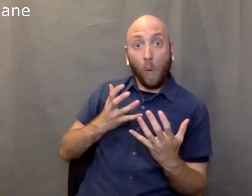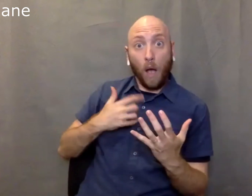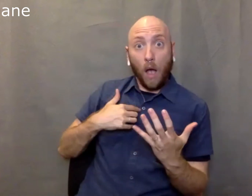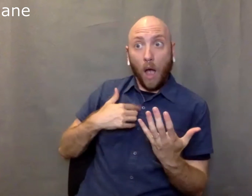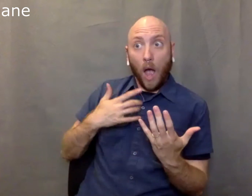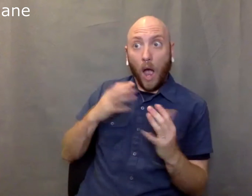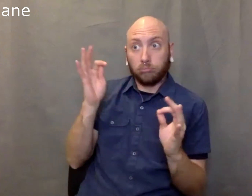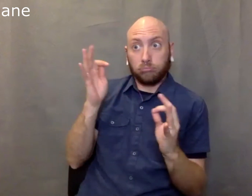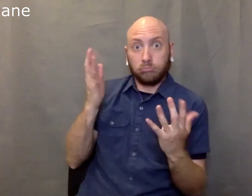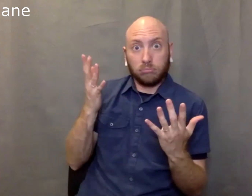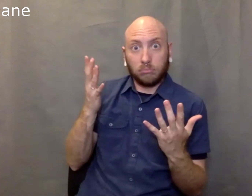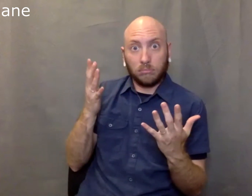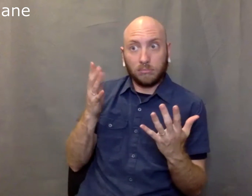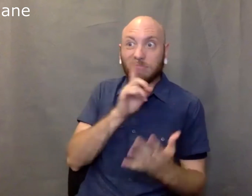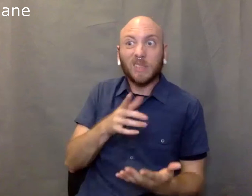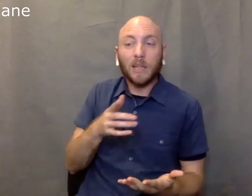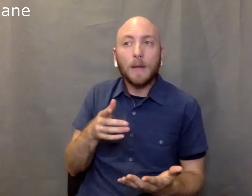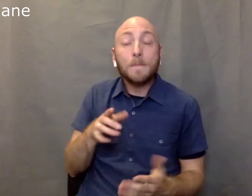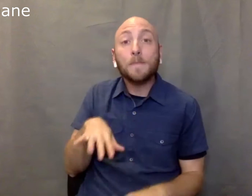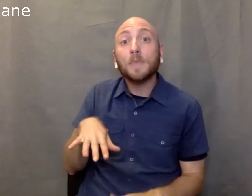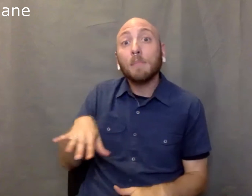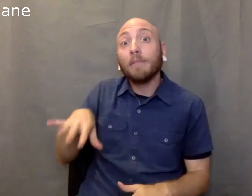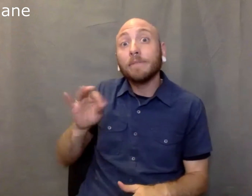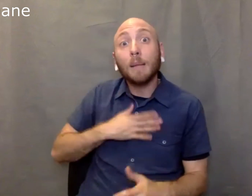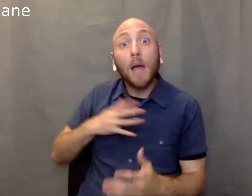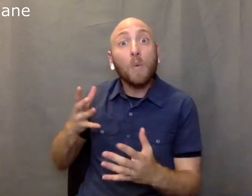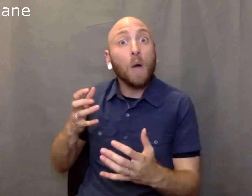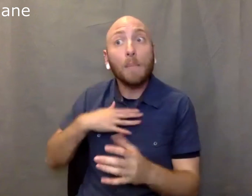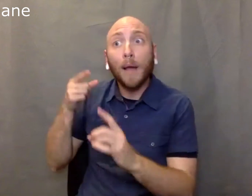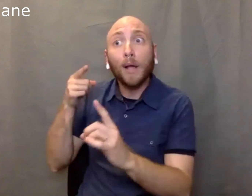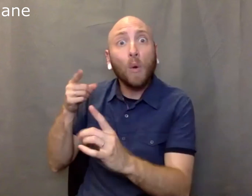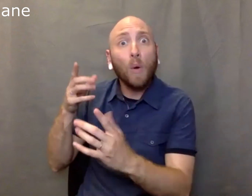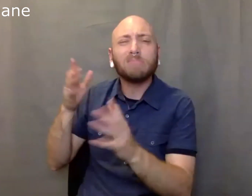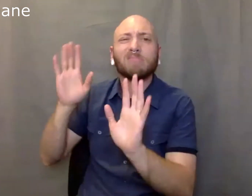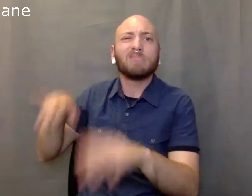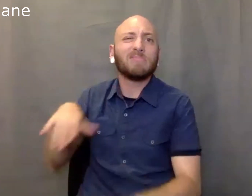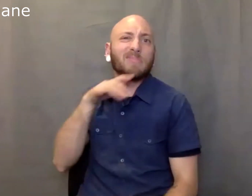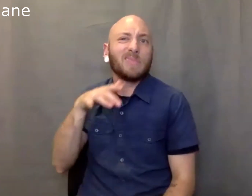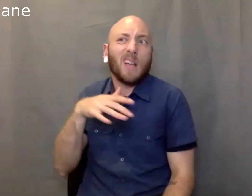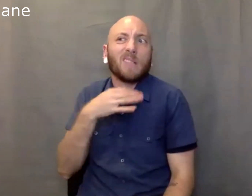no interest in finding out what I wanted to do. And then I remember we went to